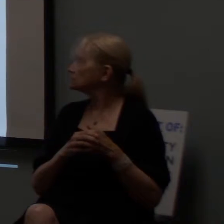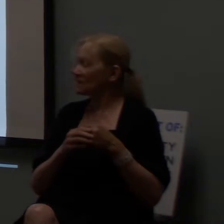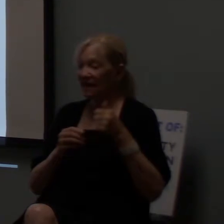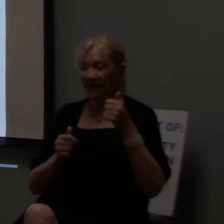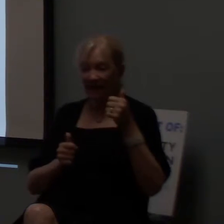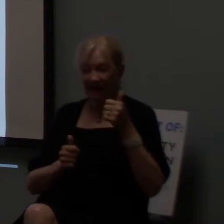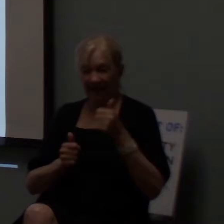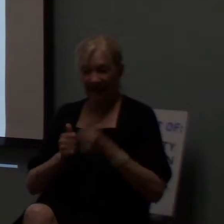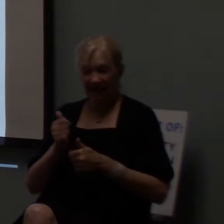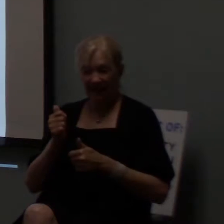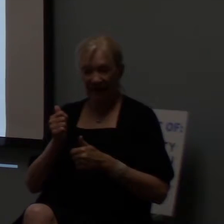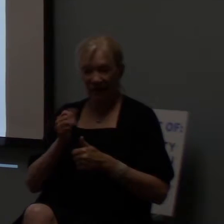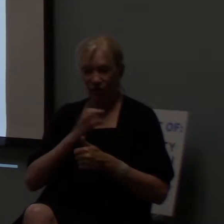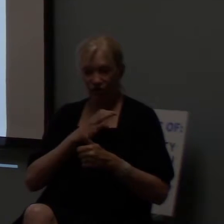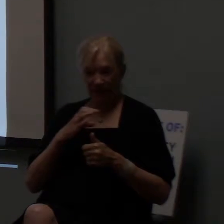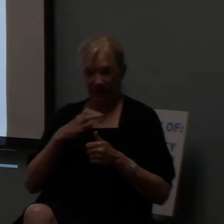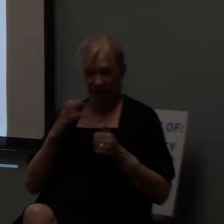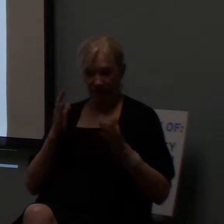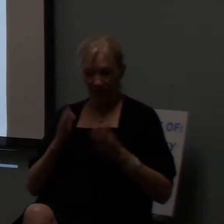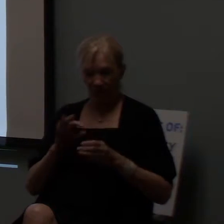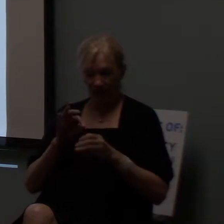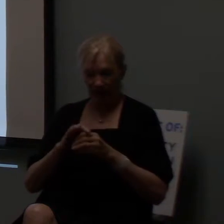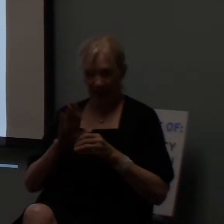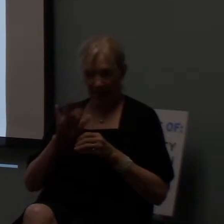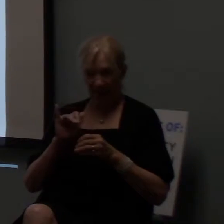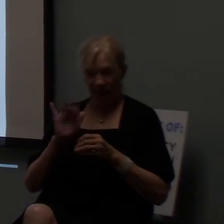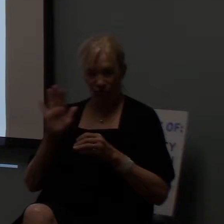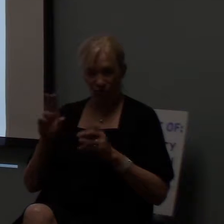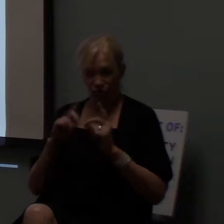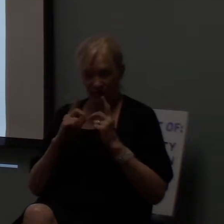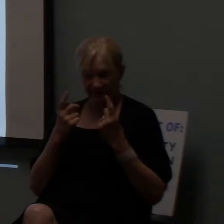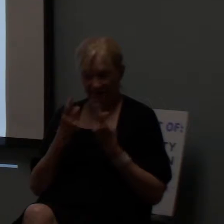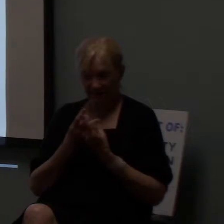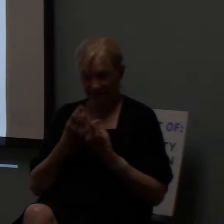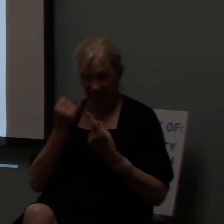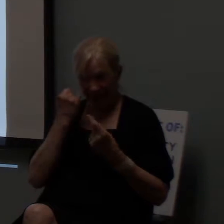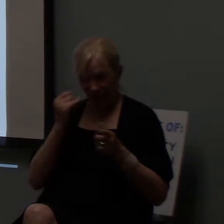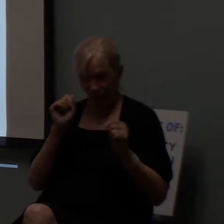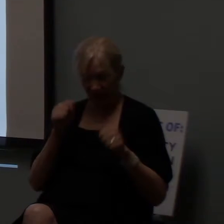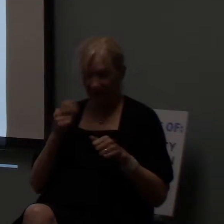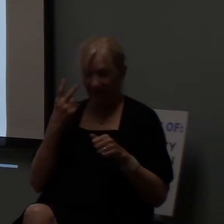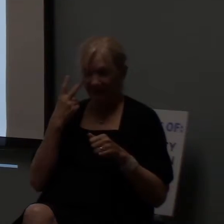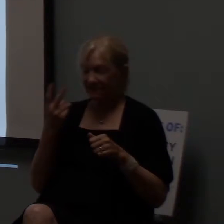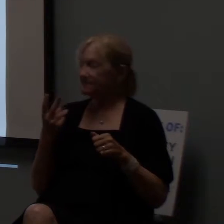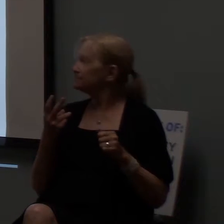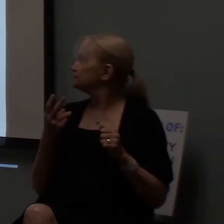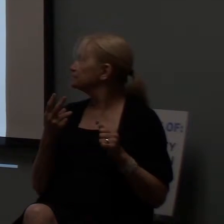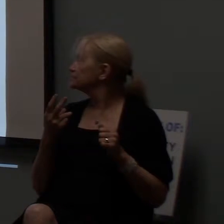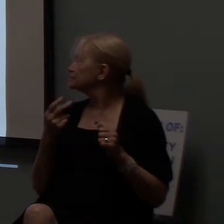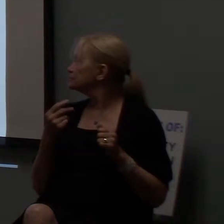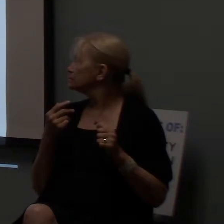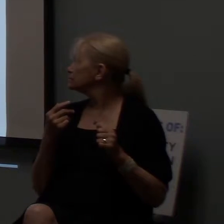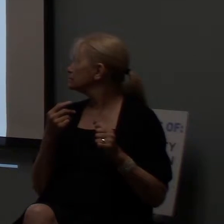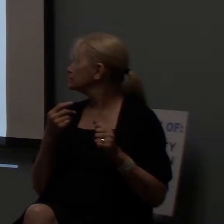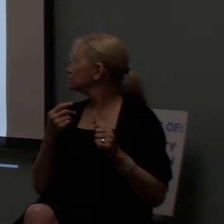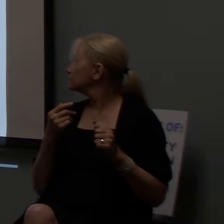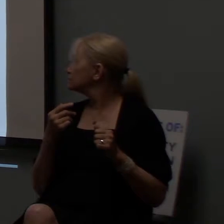each commissioner would be elected by their district. So if you can see here, the